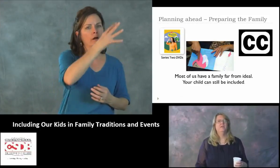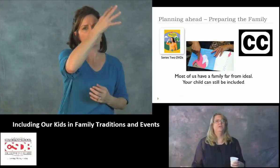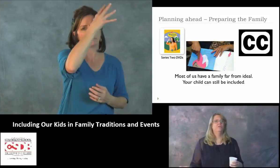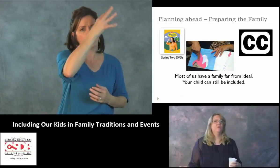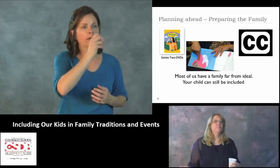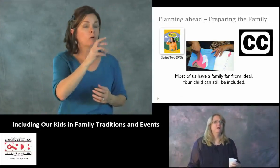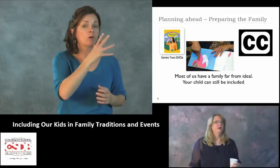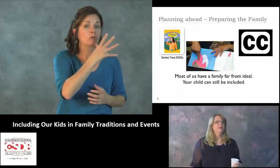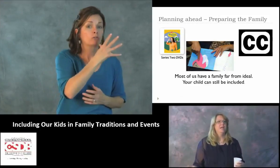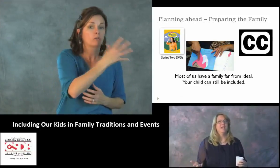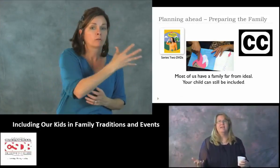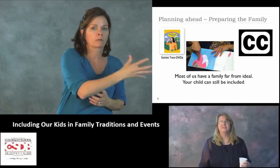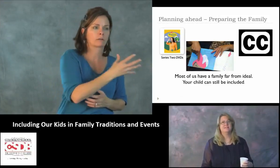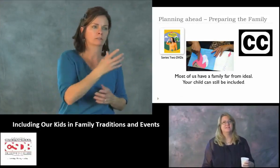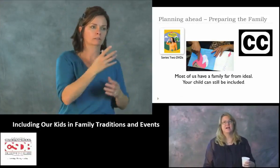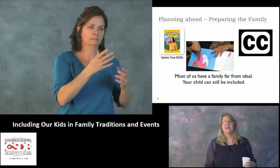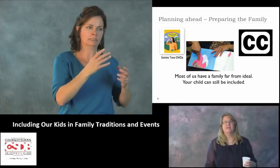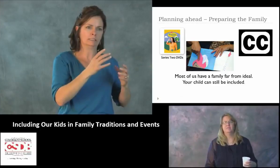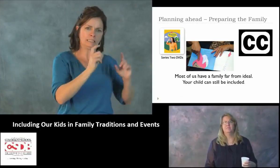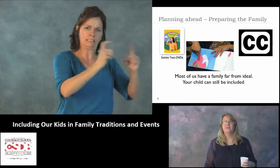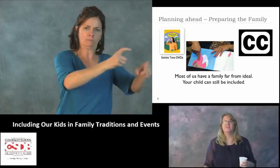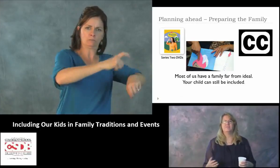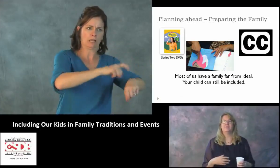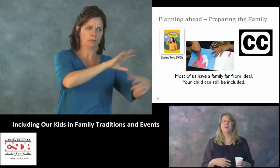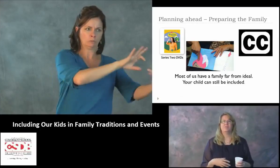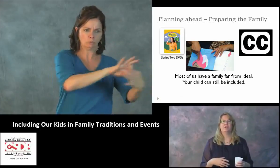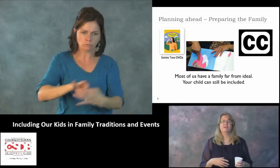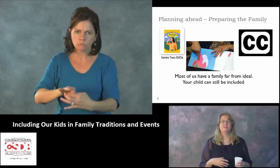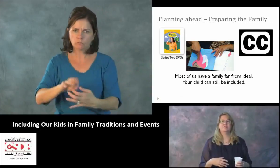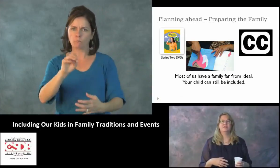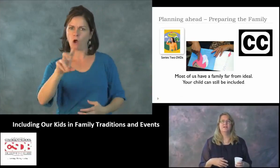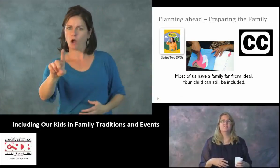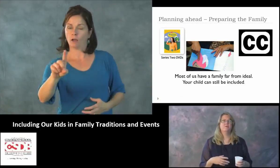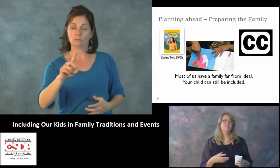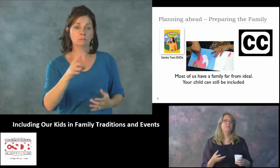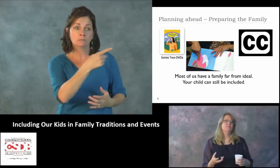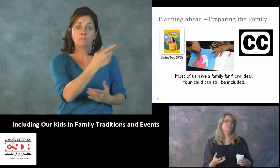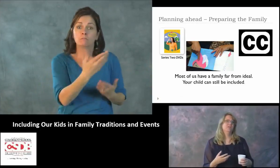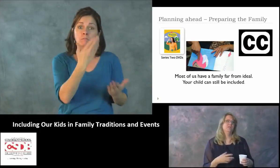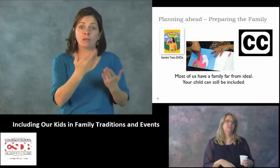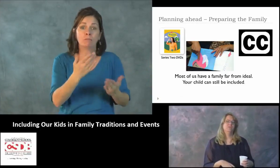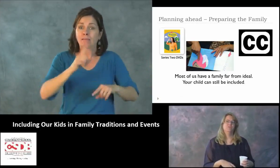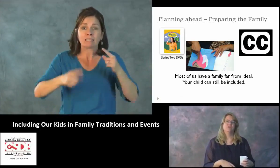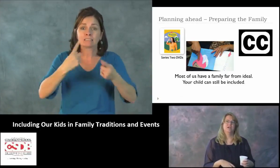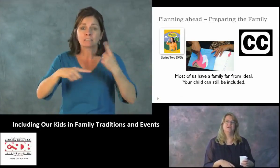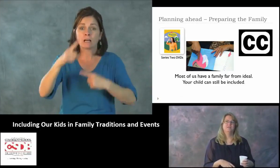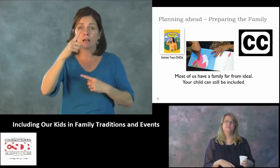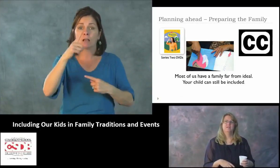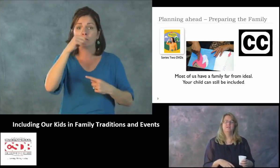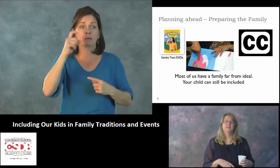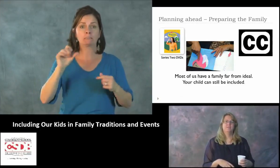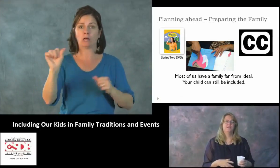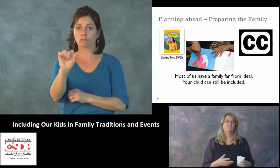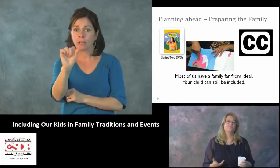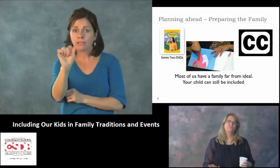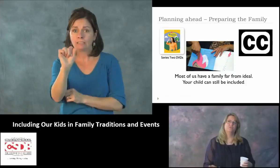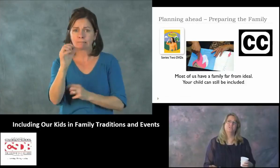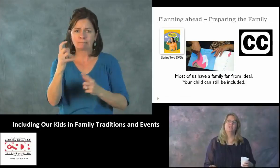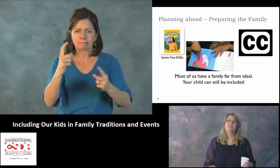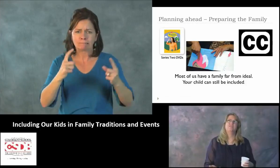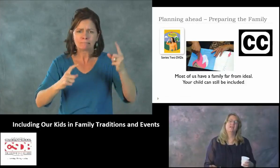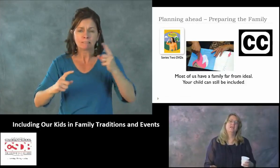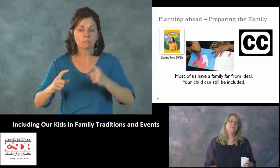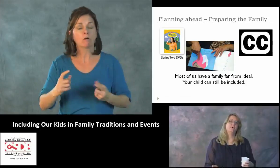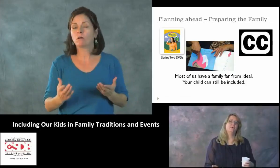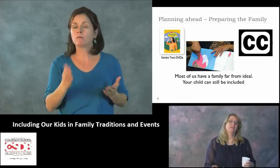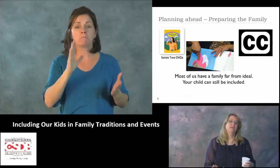Maybe Grandma can't sign because of her arthritis, but maybe she and your child make a